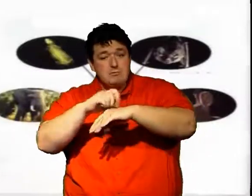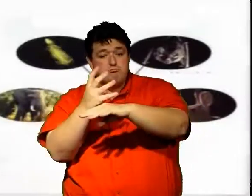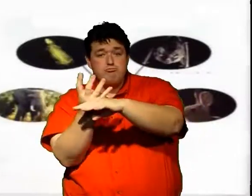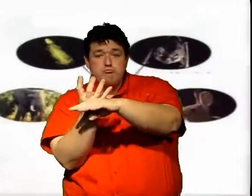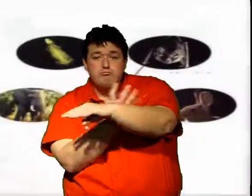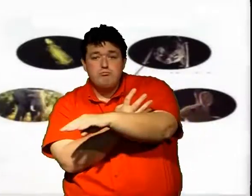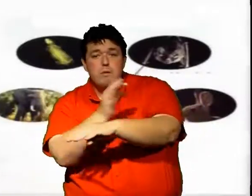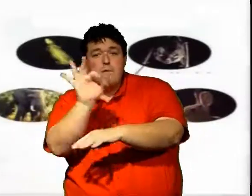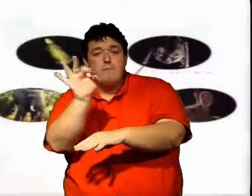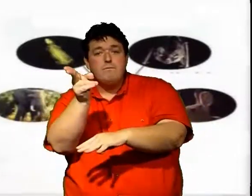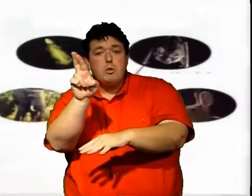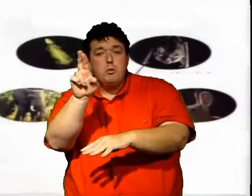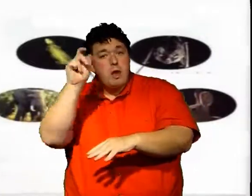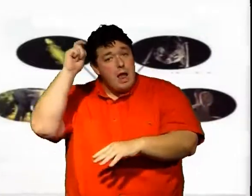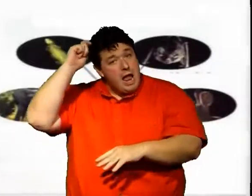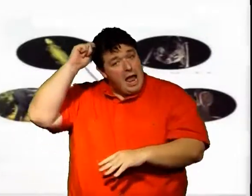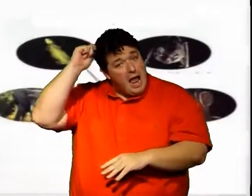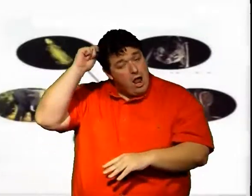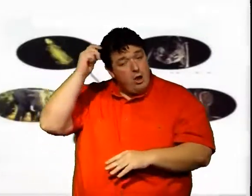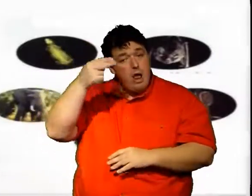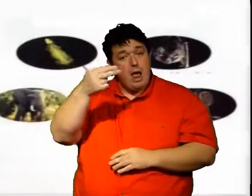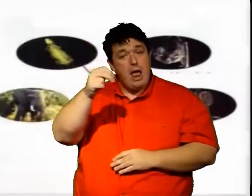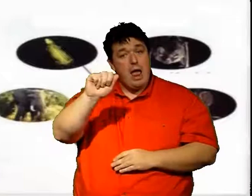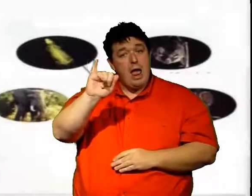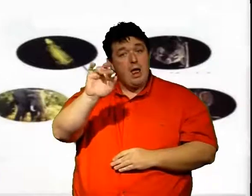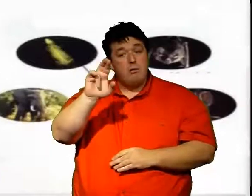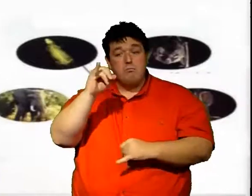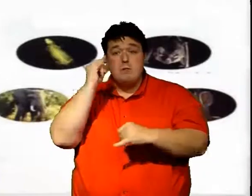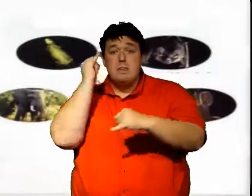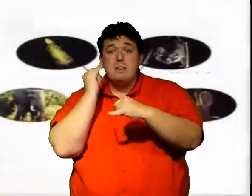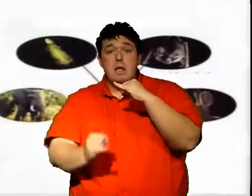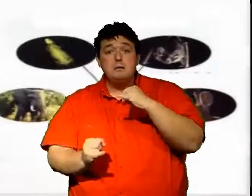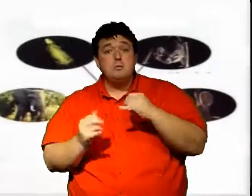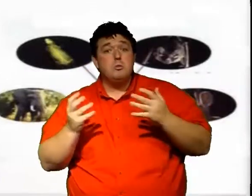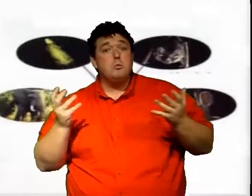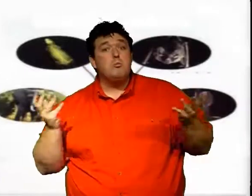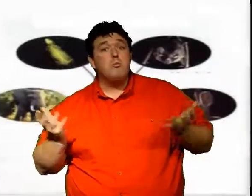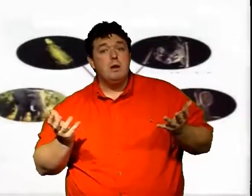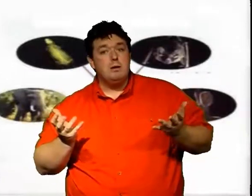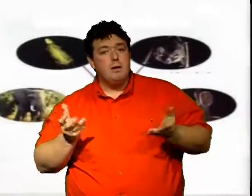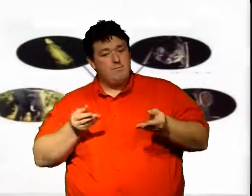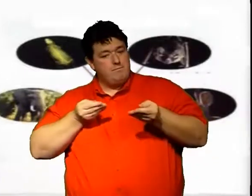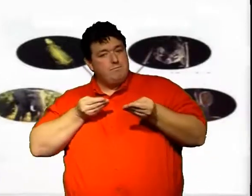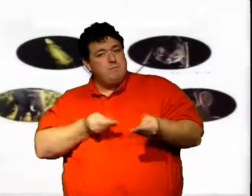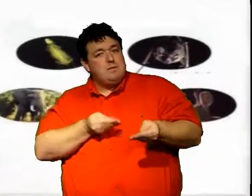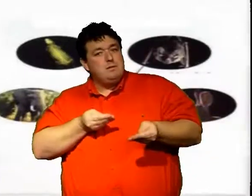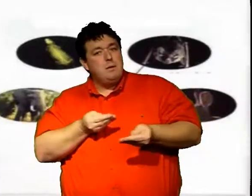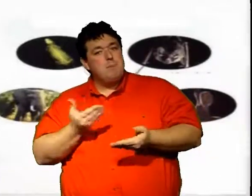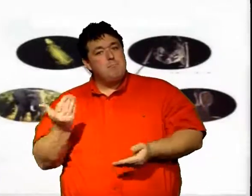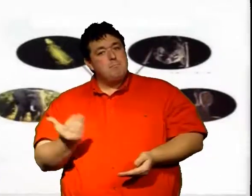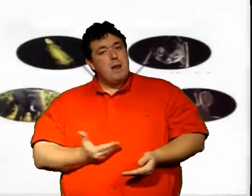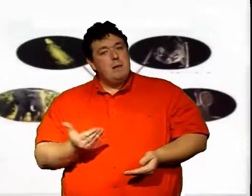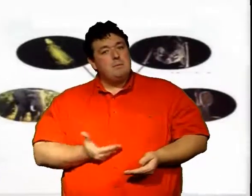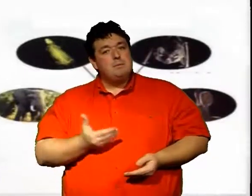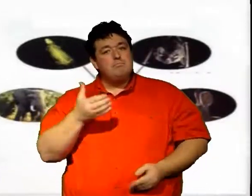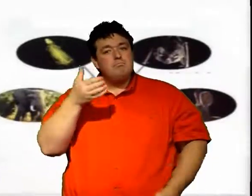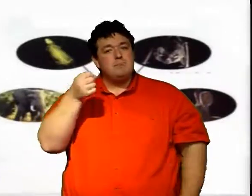That they have skin and sometimes fur and hair. And last, that they feed their babies with